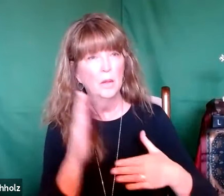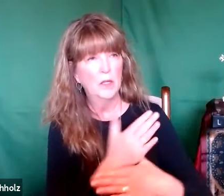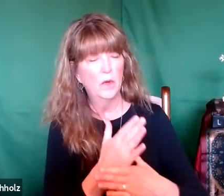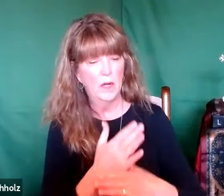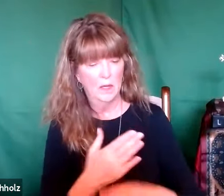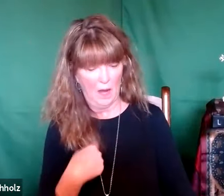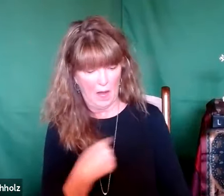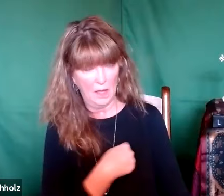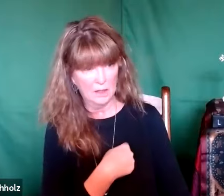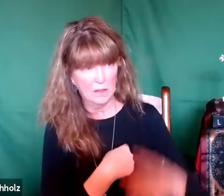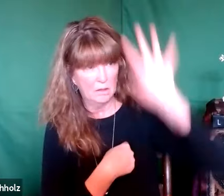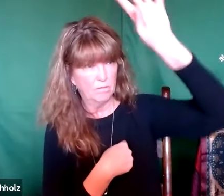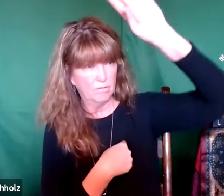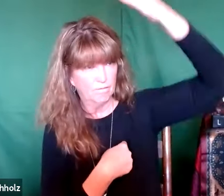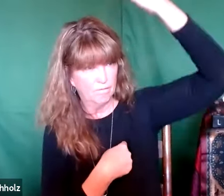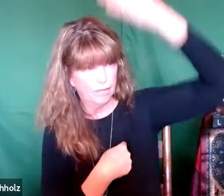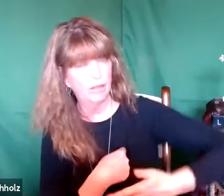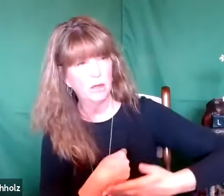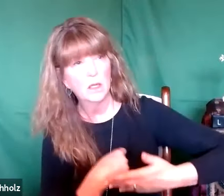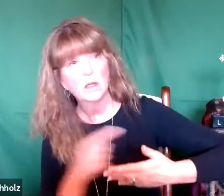and curtains that we put up between ourselves